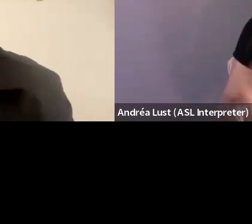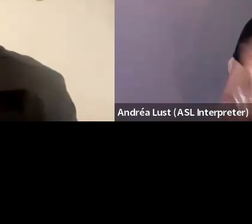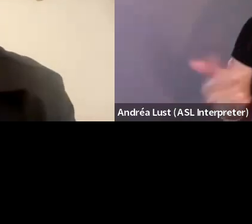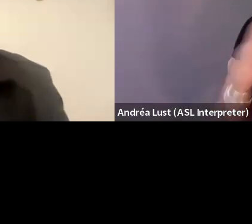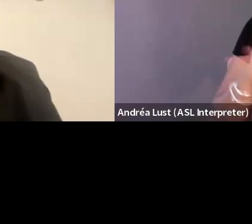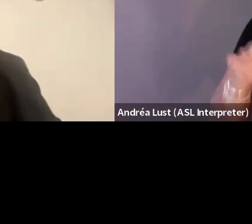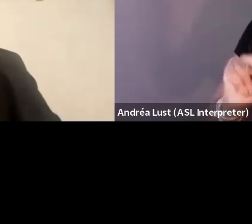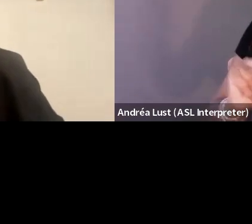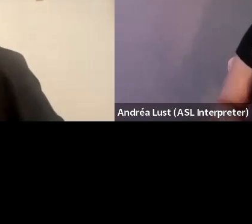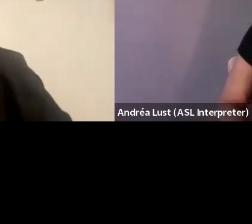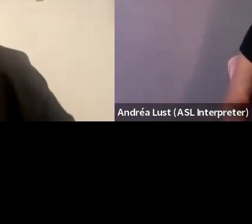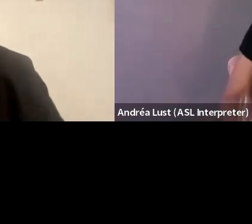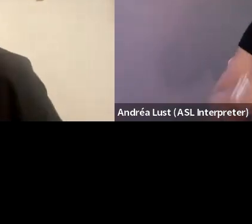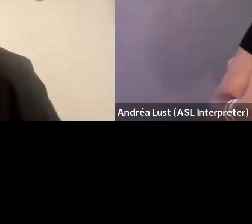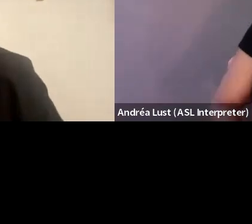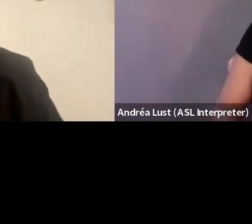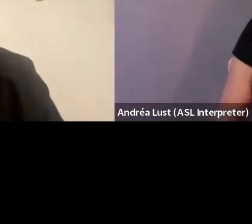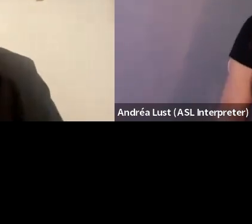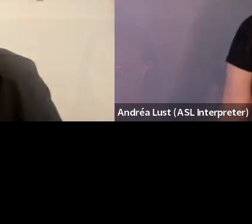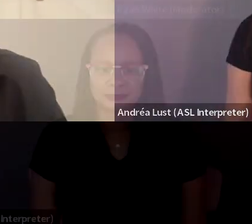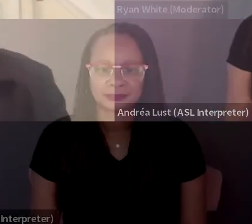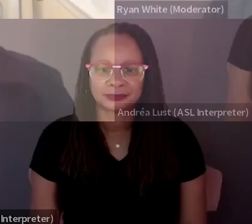to Ryan. Thank you.